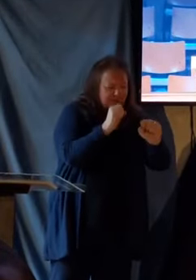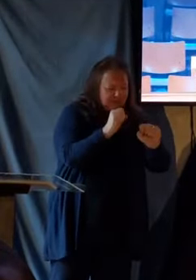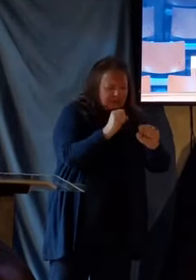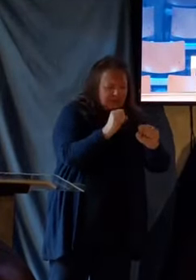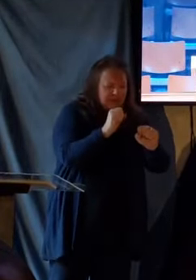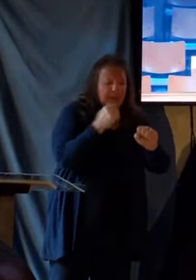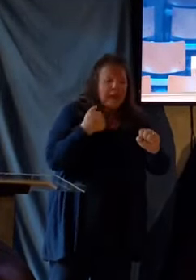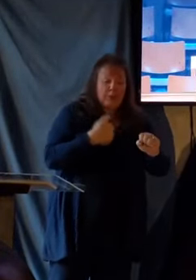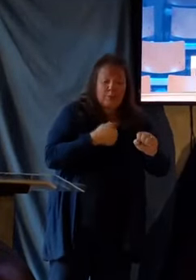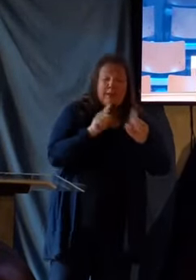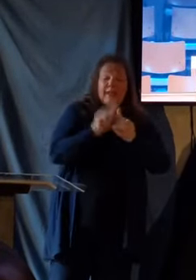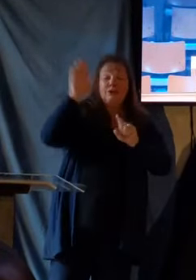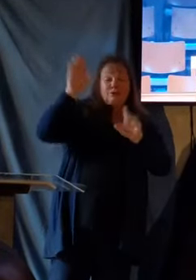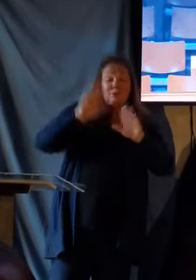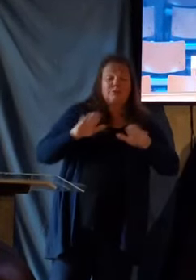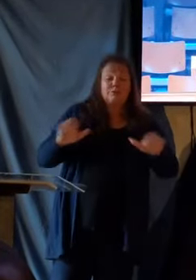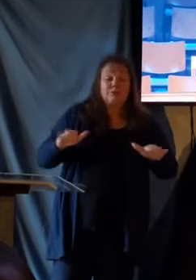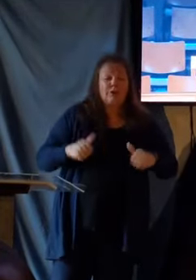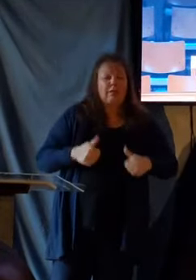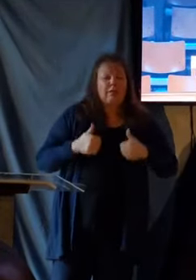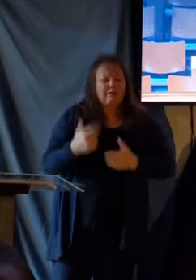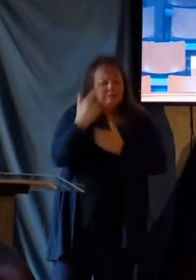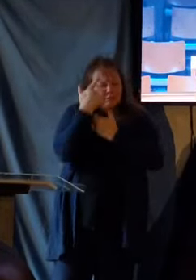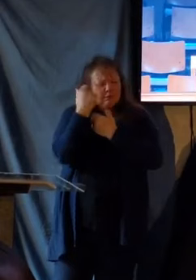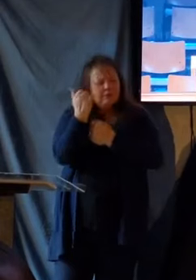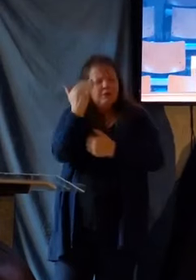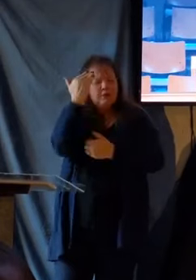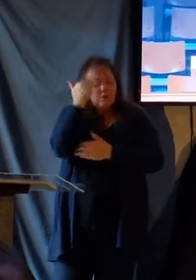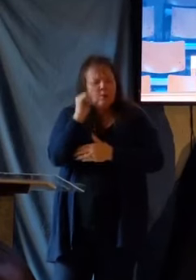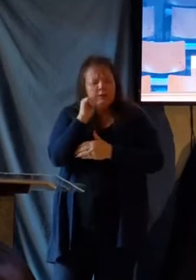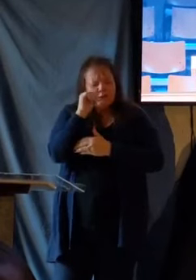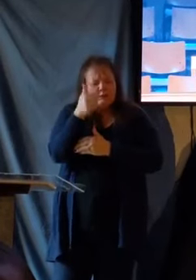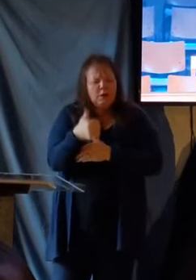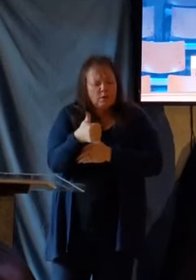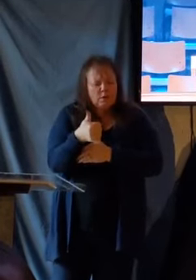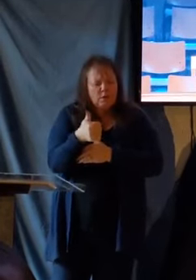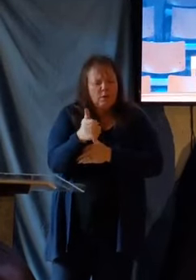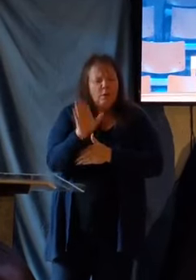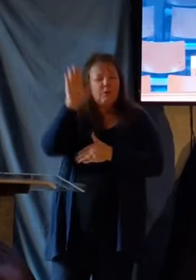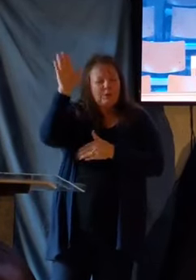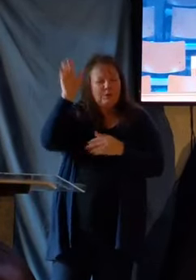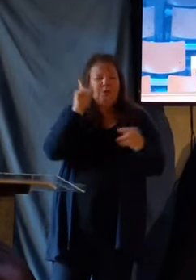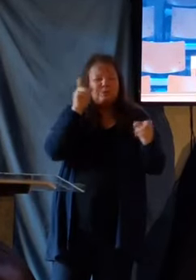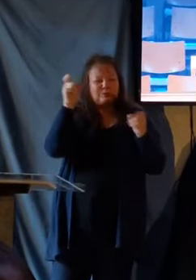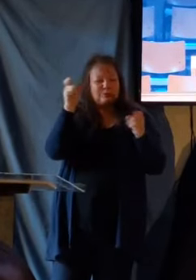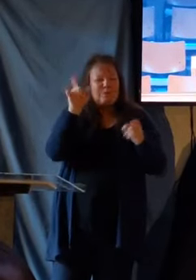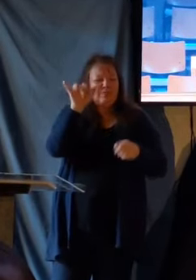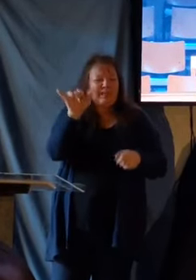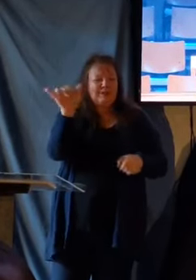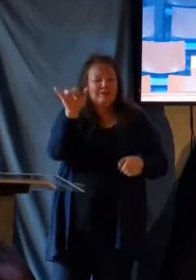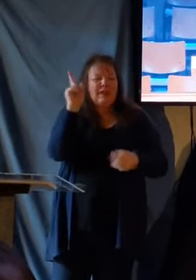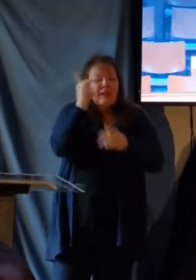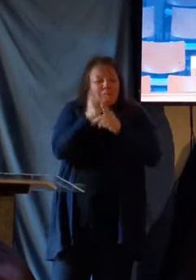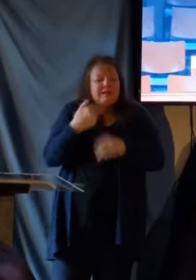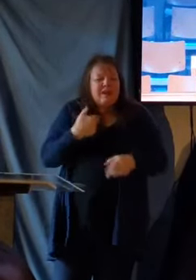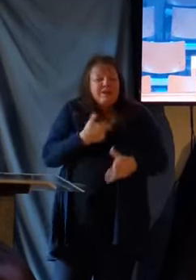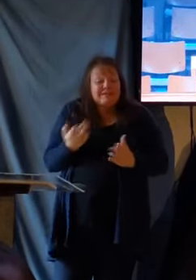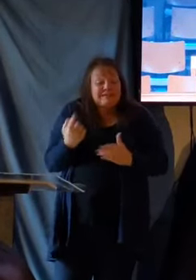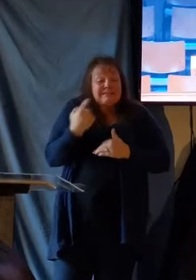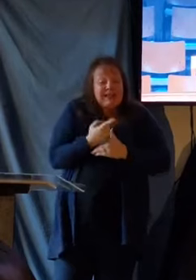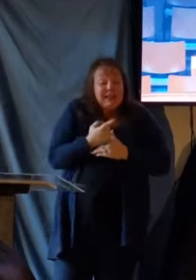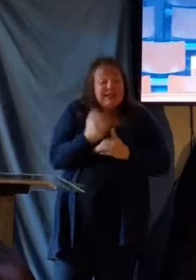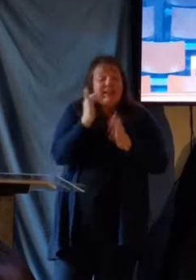as your children live confidently, knowing tomorrow is under your control and you care for us today.